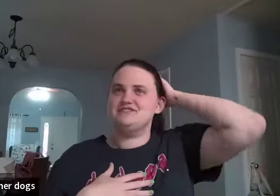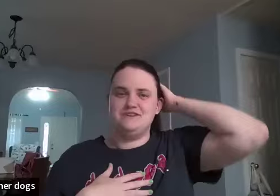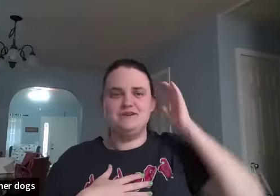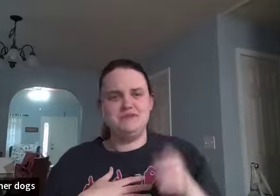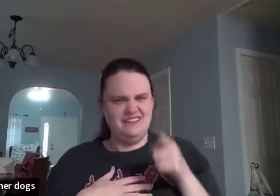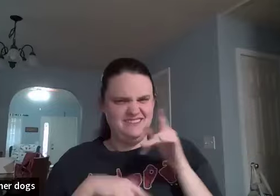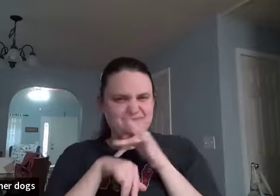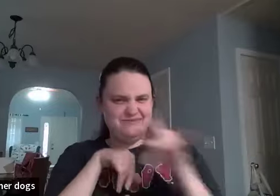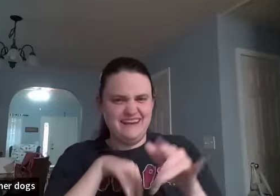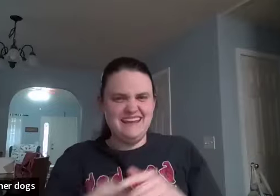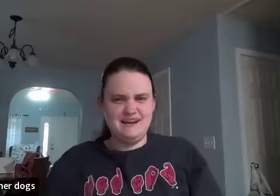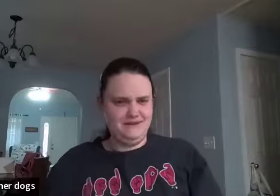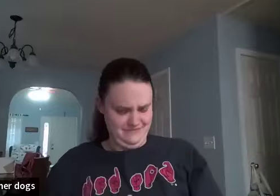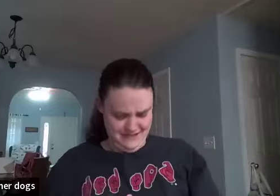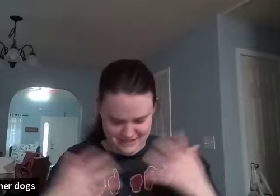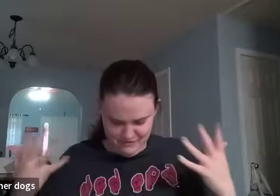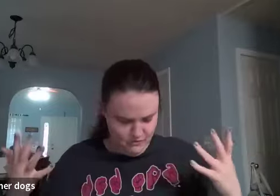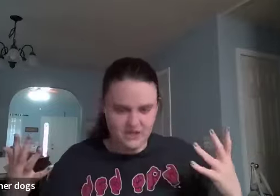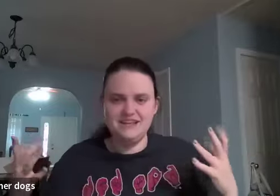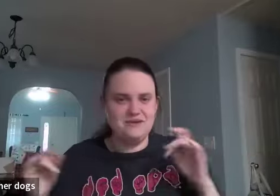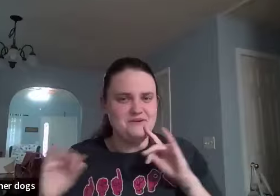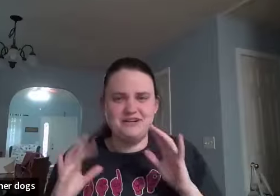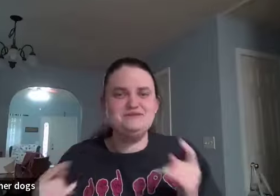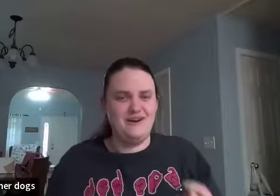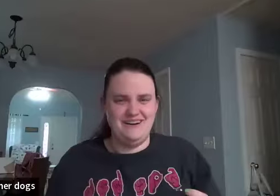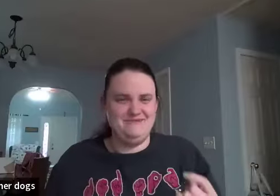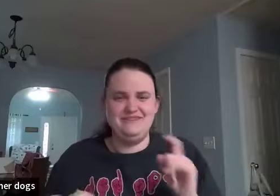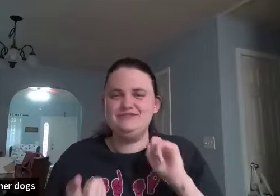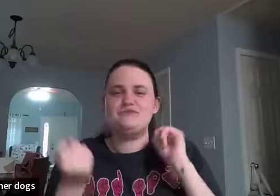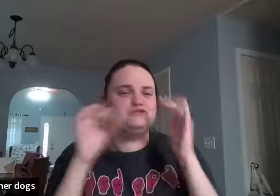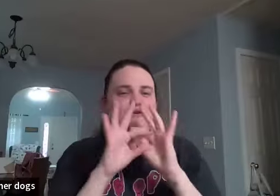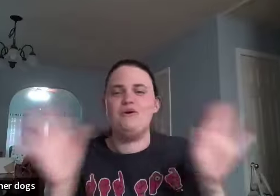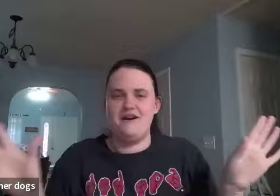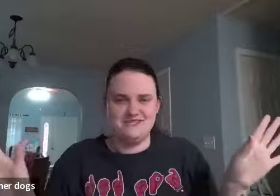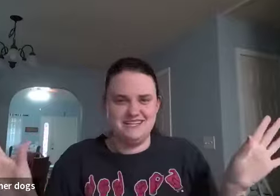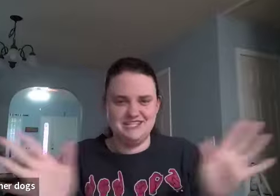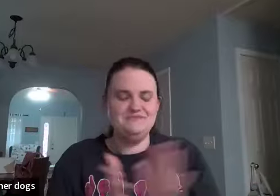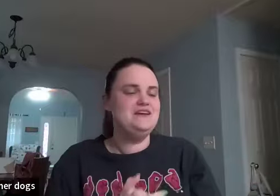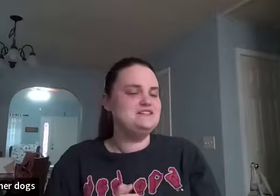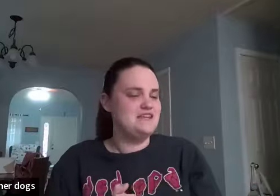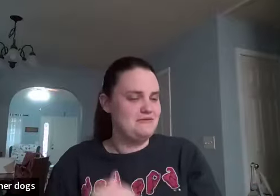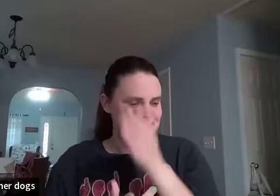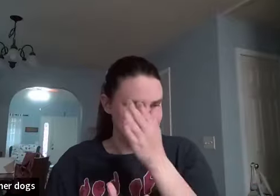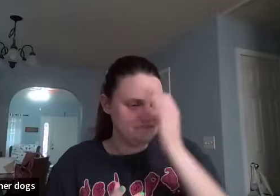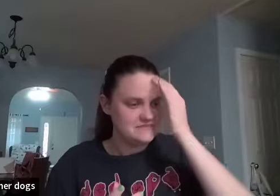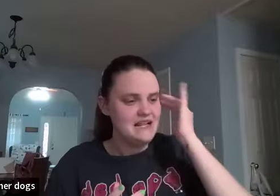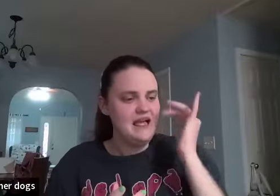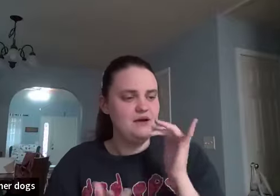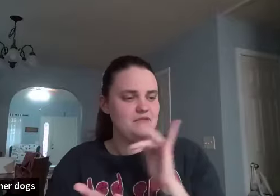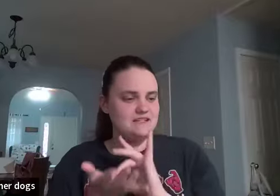such a fear I'm going to be like naked. And I'm like, I can see him going, what? No, what are you talking about? Throws your whole conversation. So that's